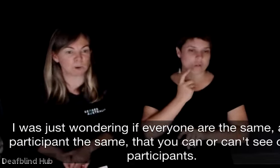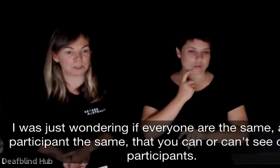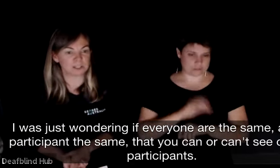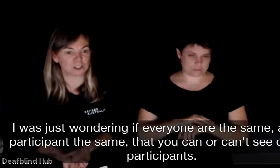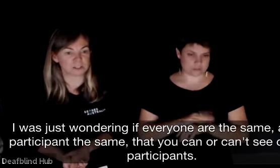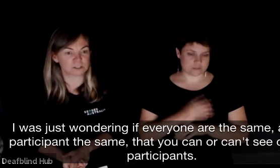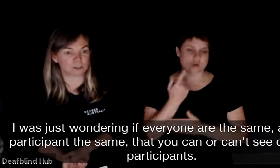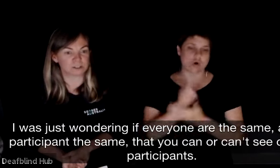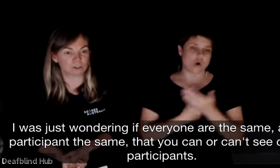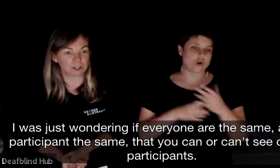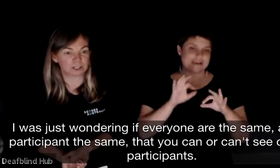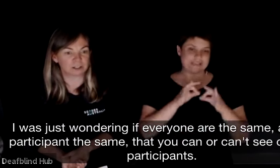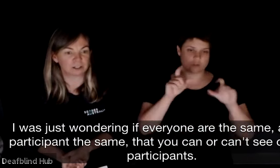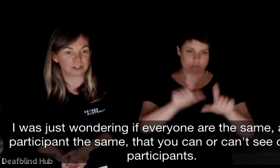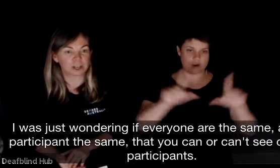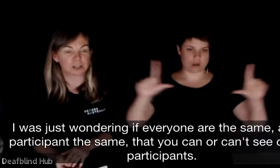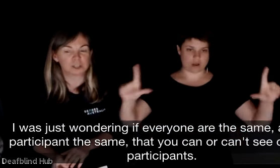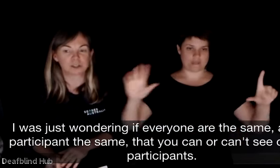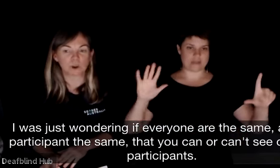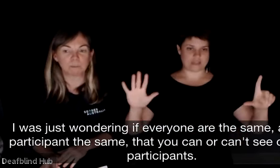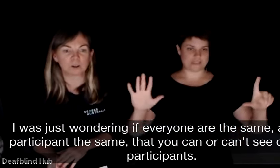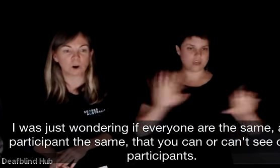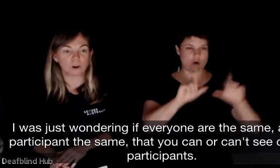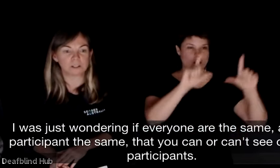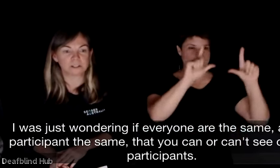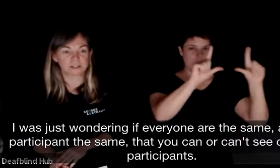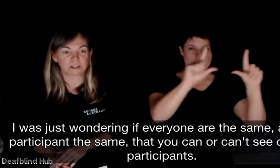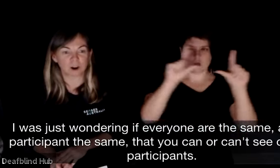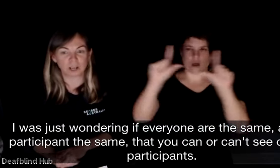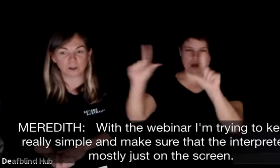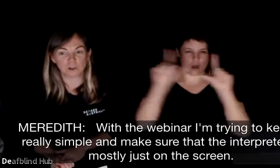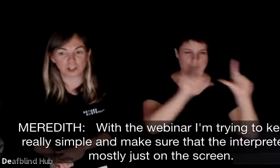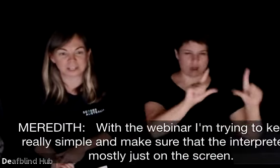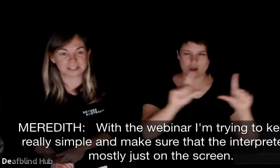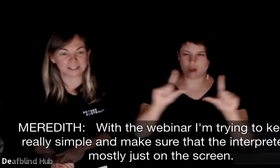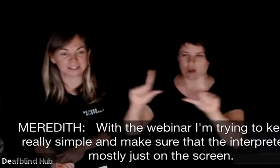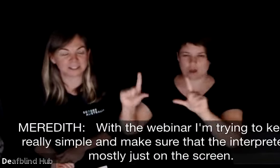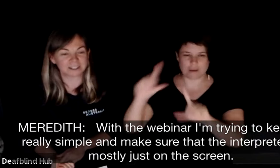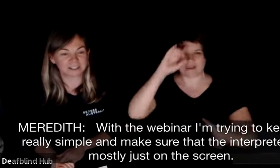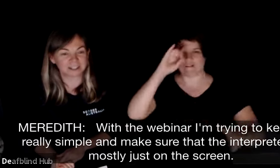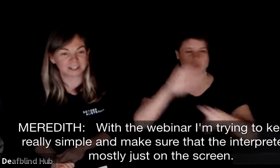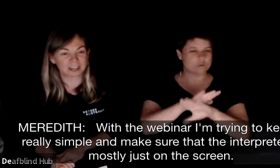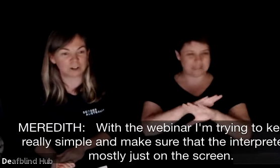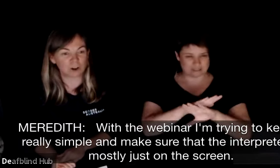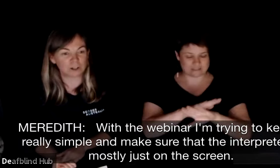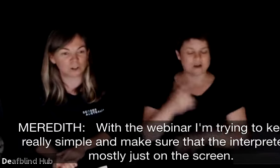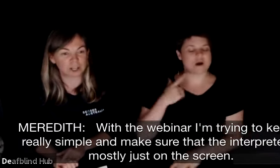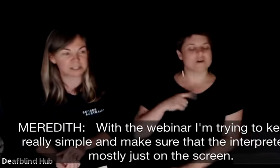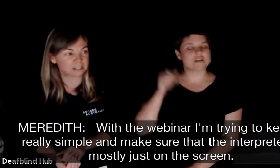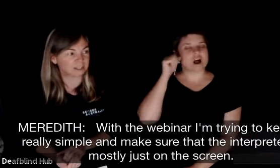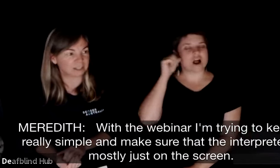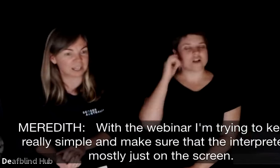is mostly just on the screen. So because I know Justin and I